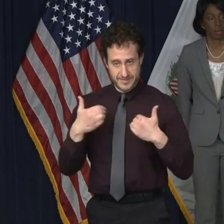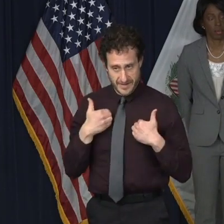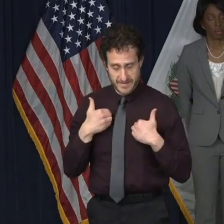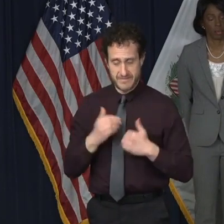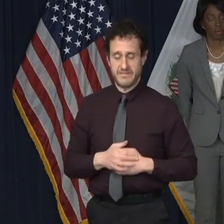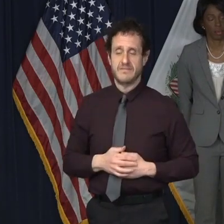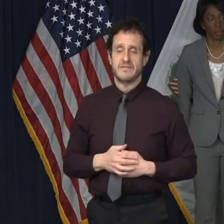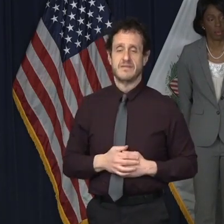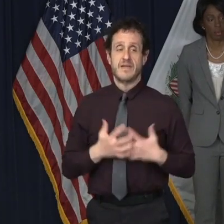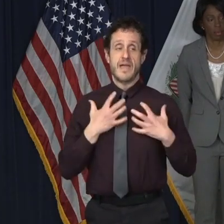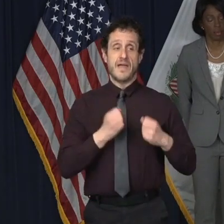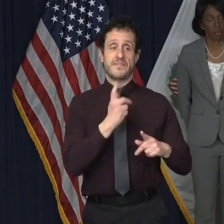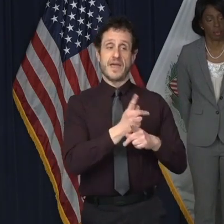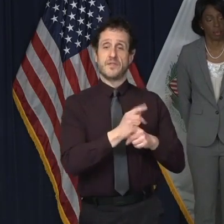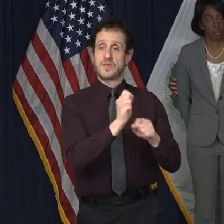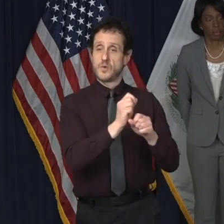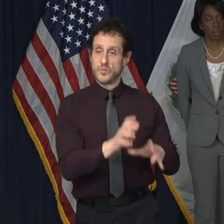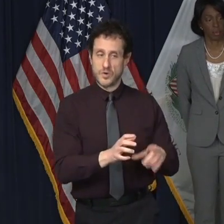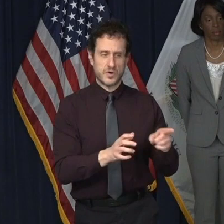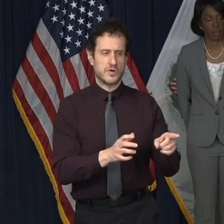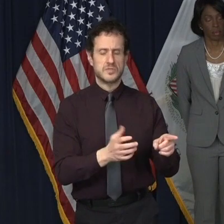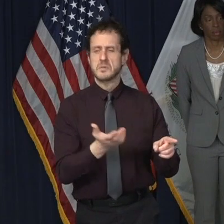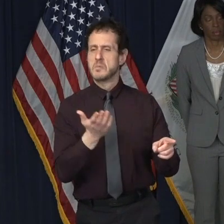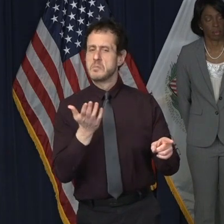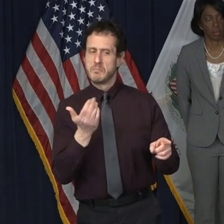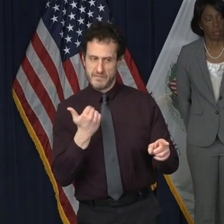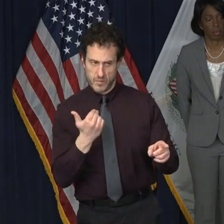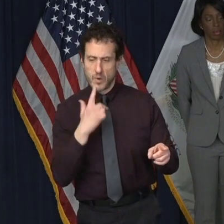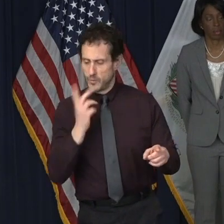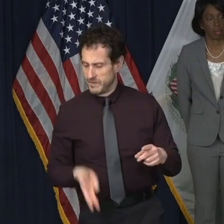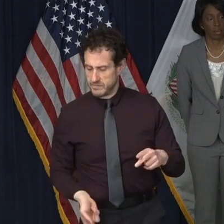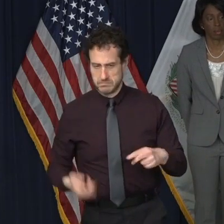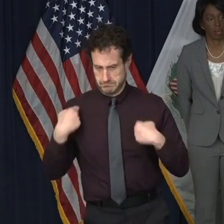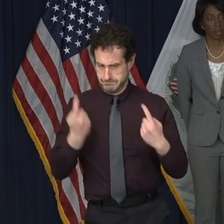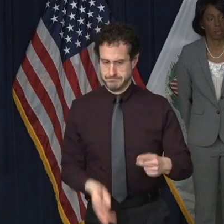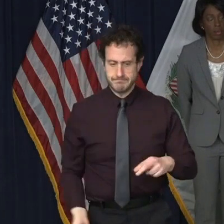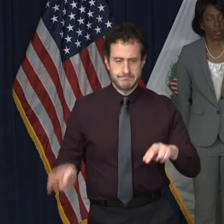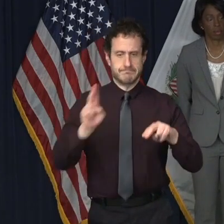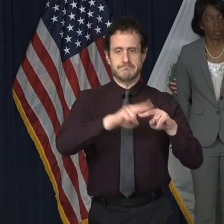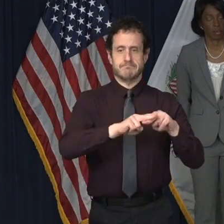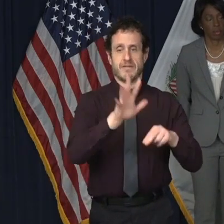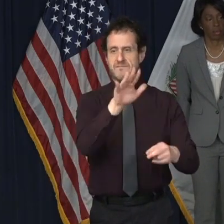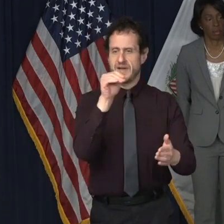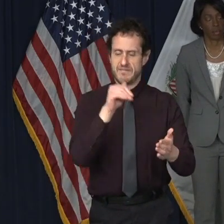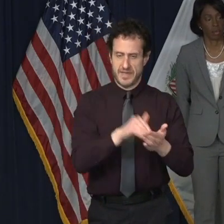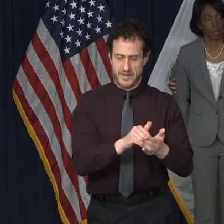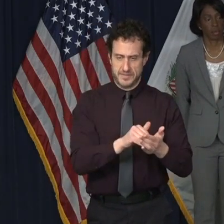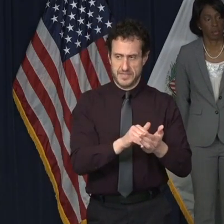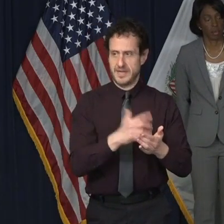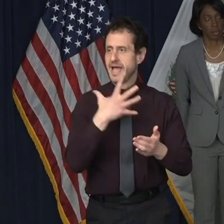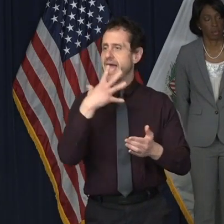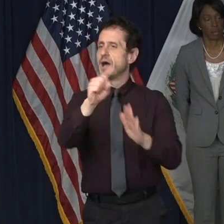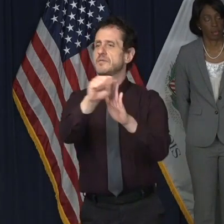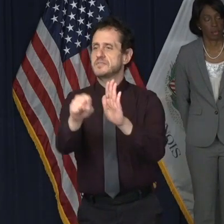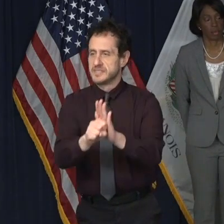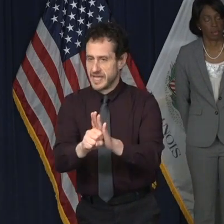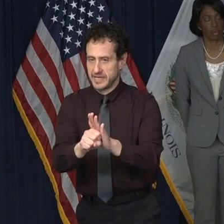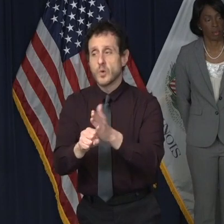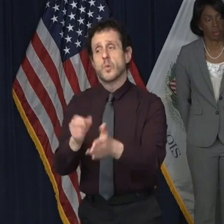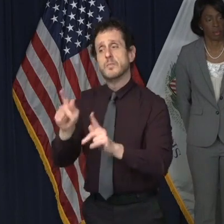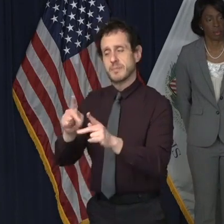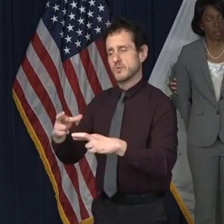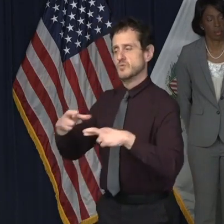building our healthcare workforce too. There are now 5,000 out of state and former